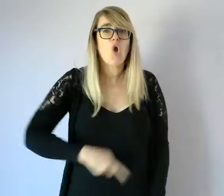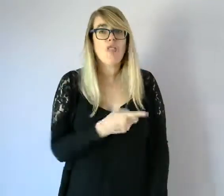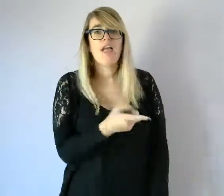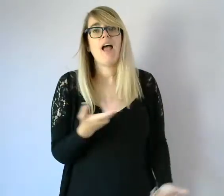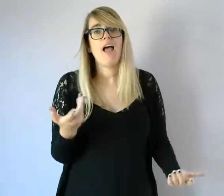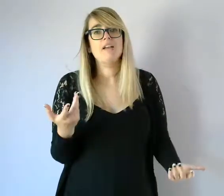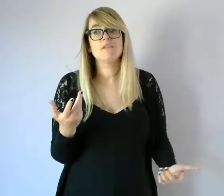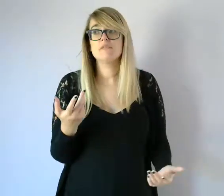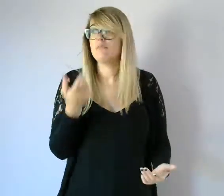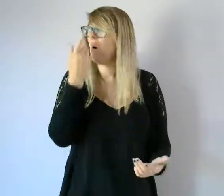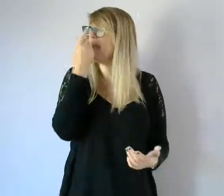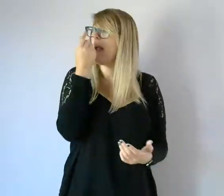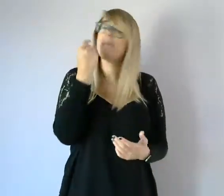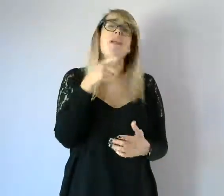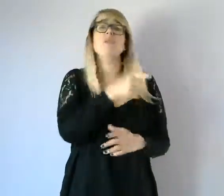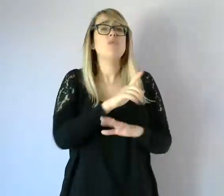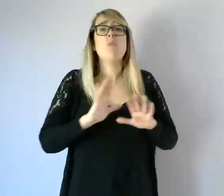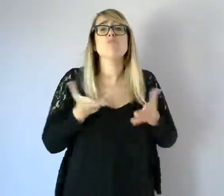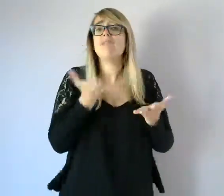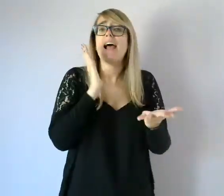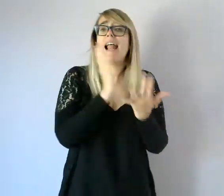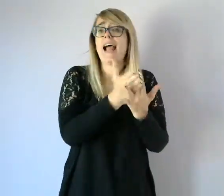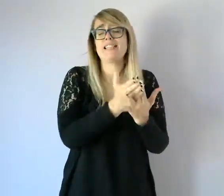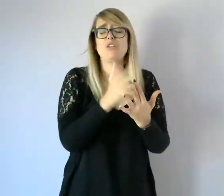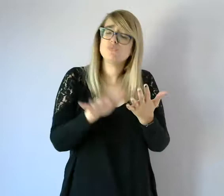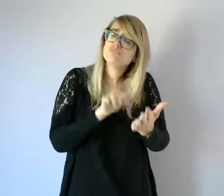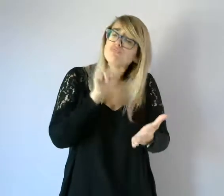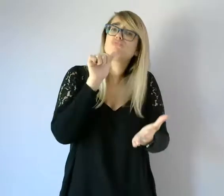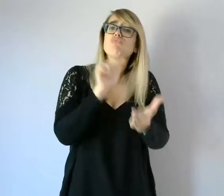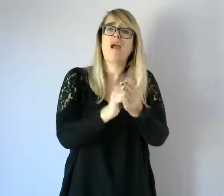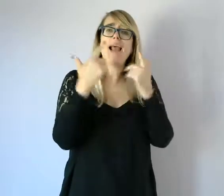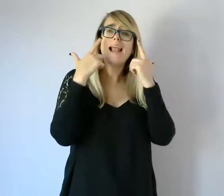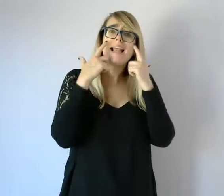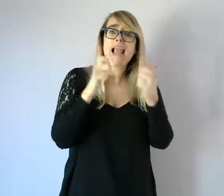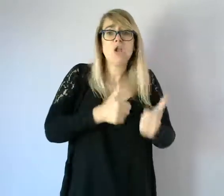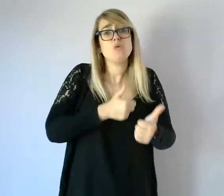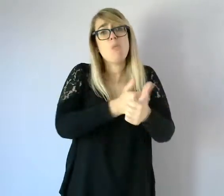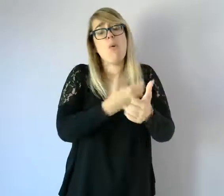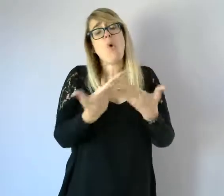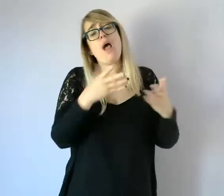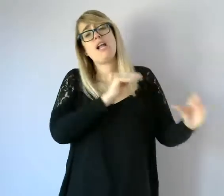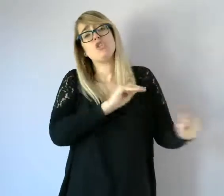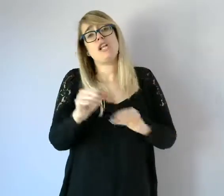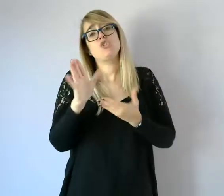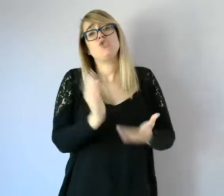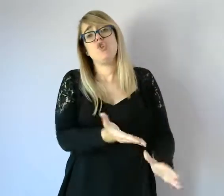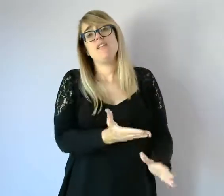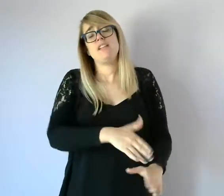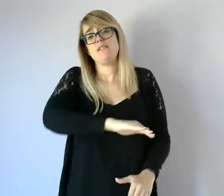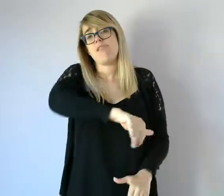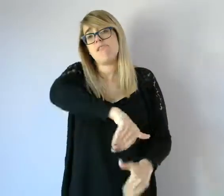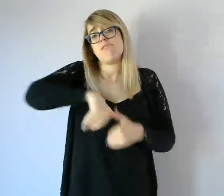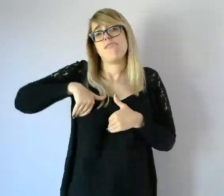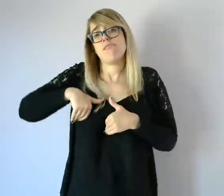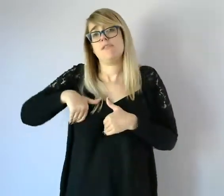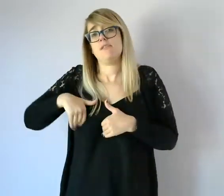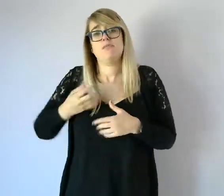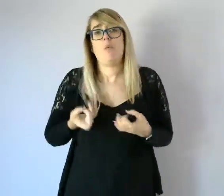to appropriate health, care and support or educational services. The withholding of